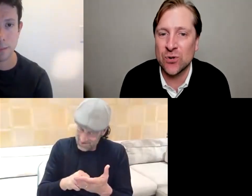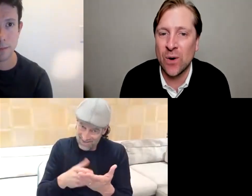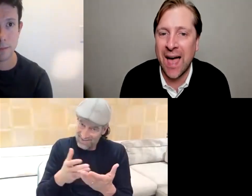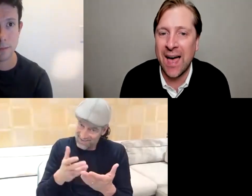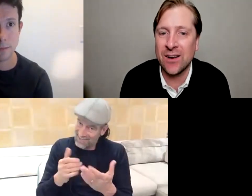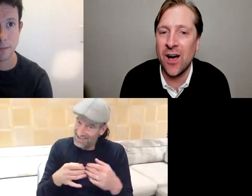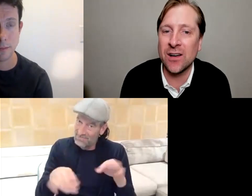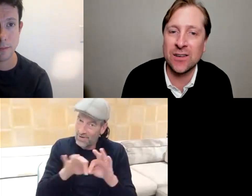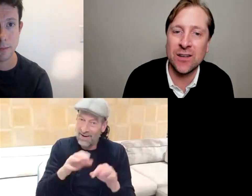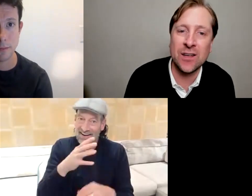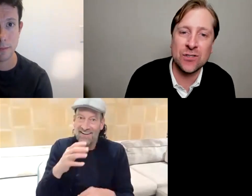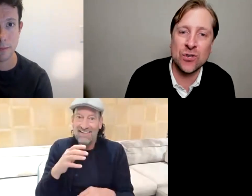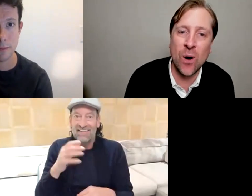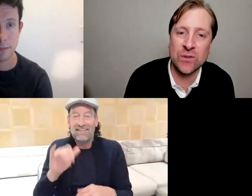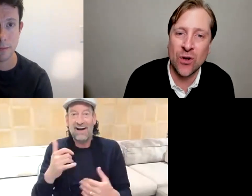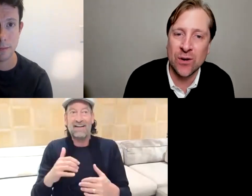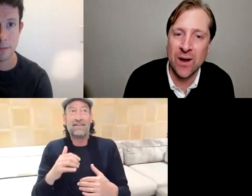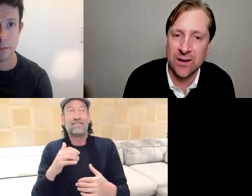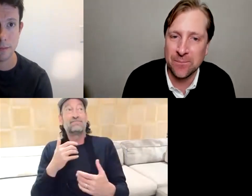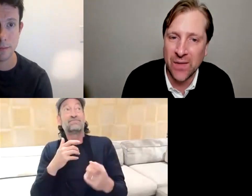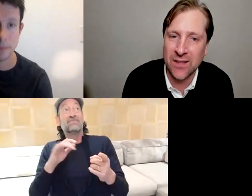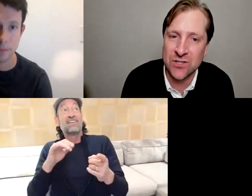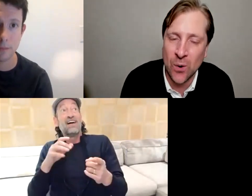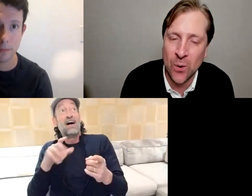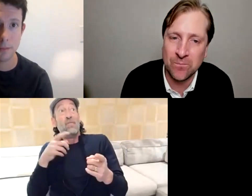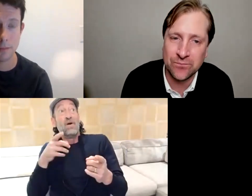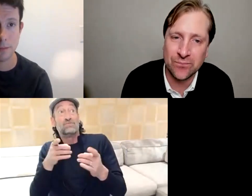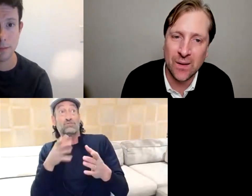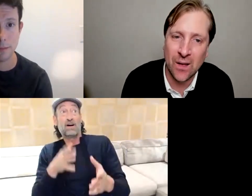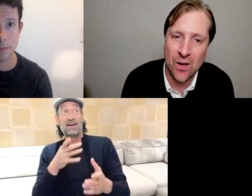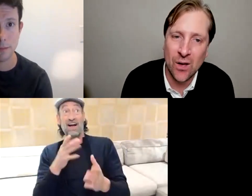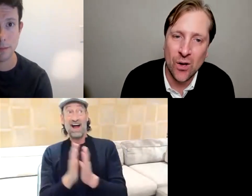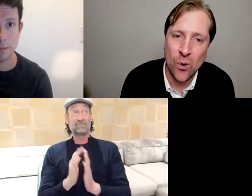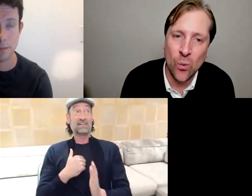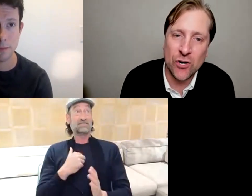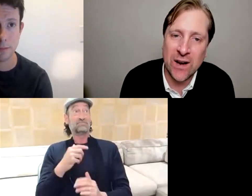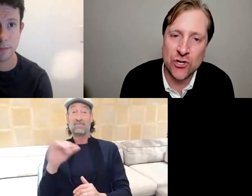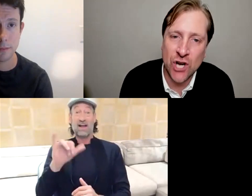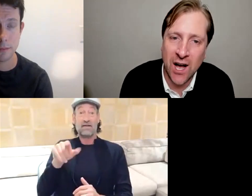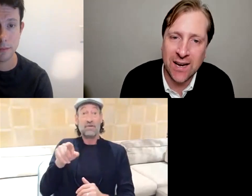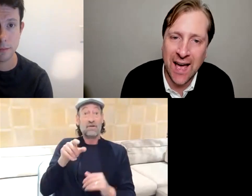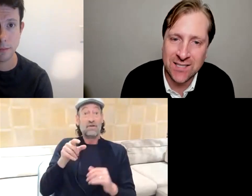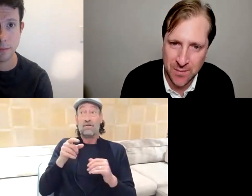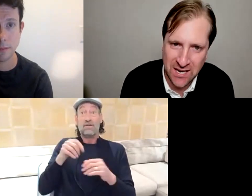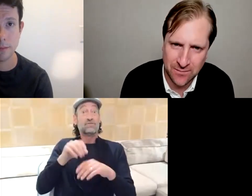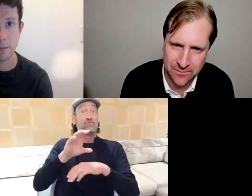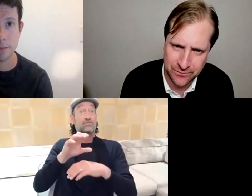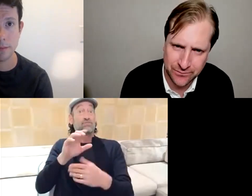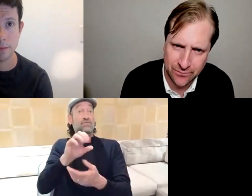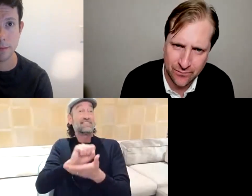able to add on to what was already written. And so when our director, Sean, asked